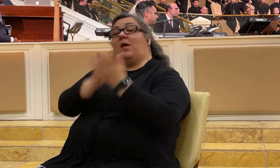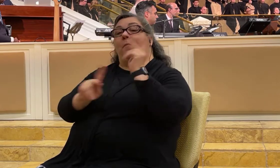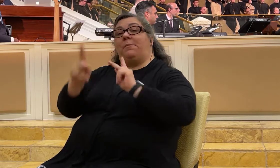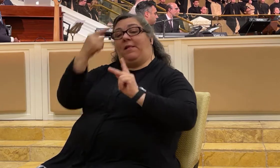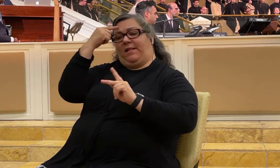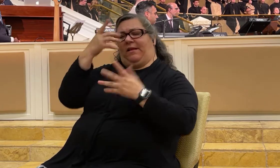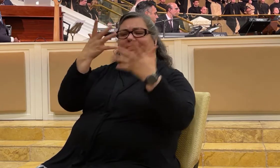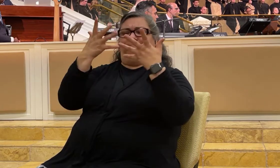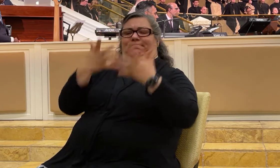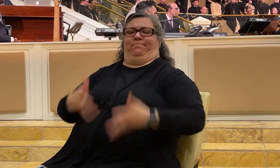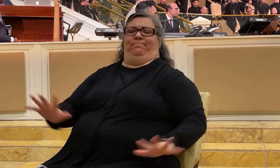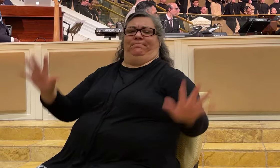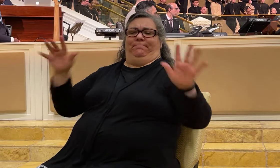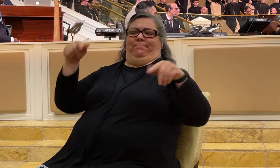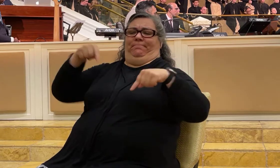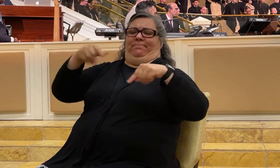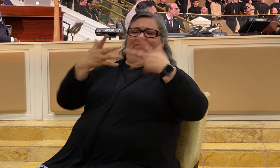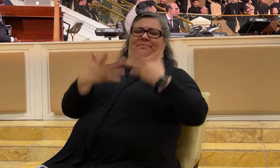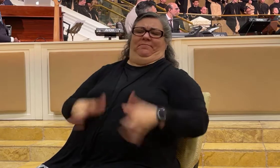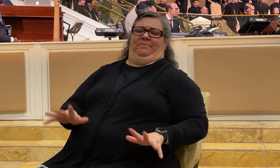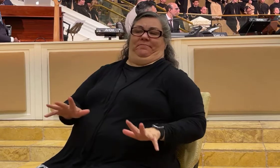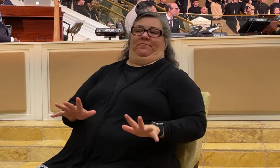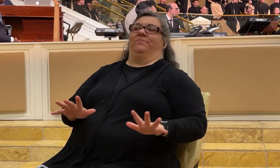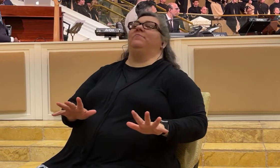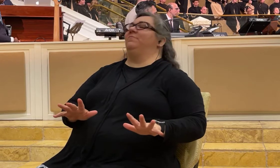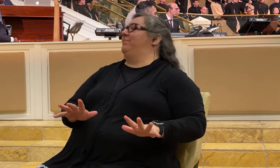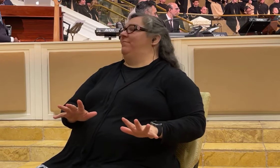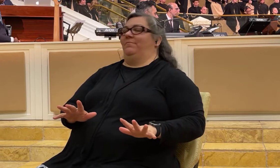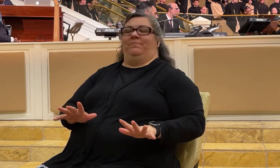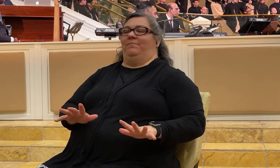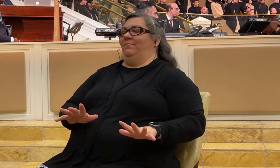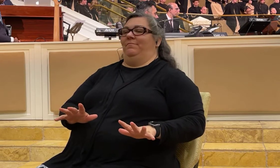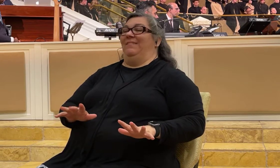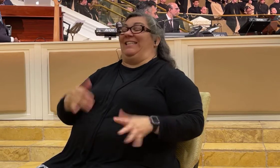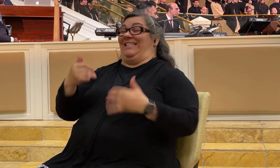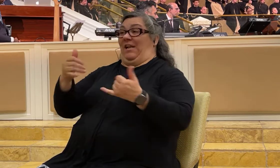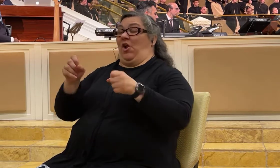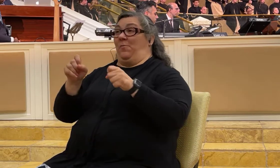folks is just starting for us.